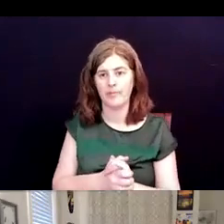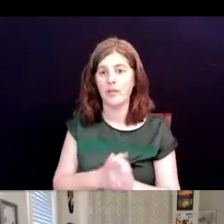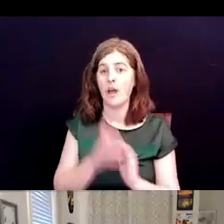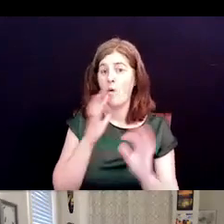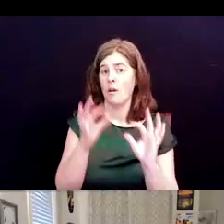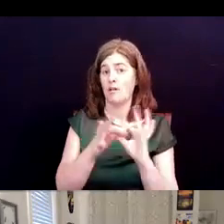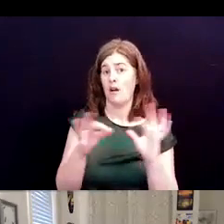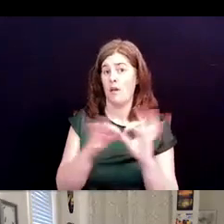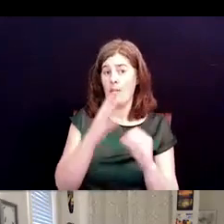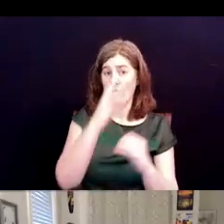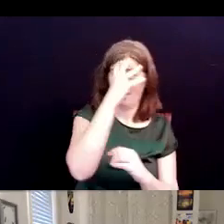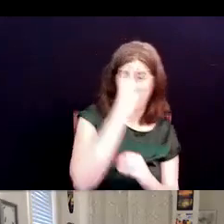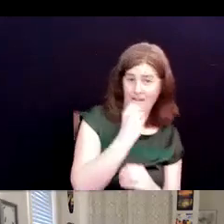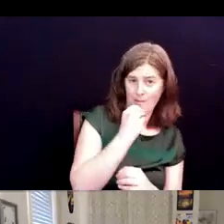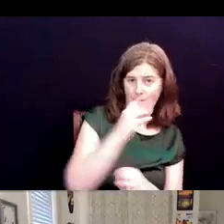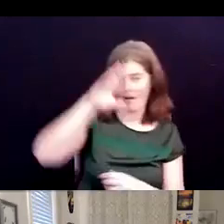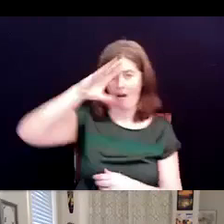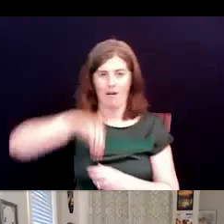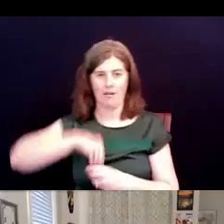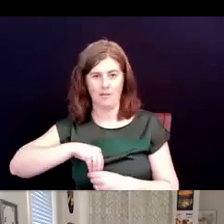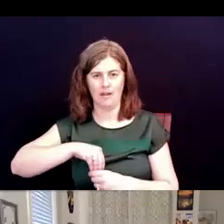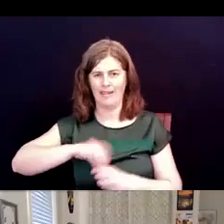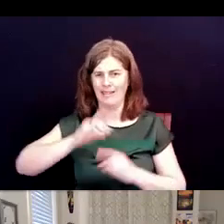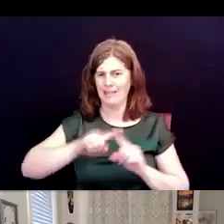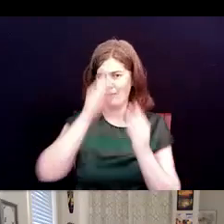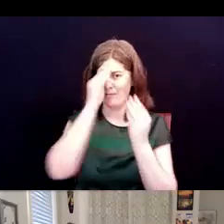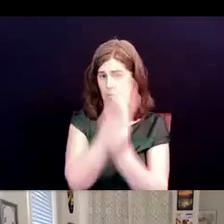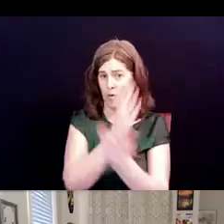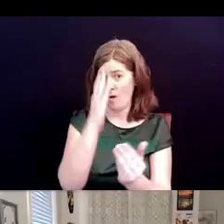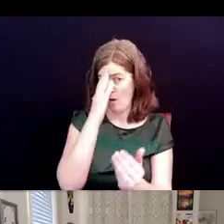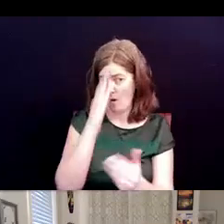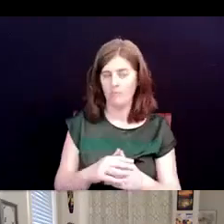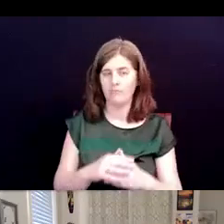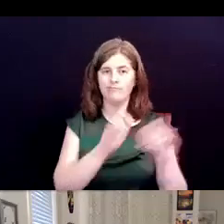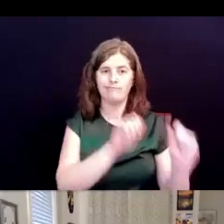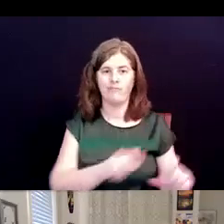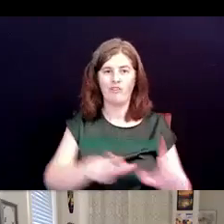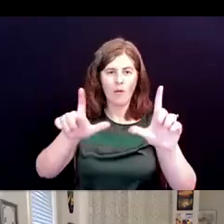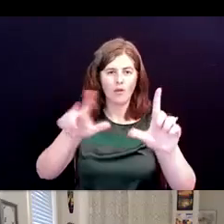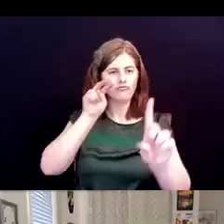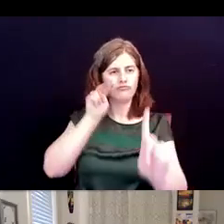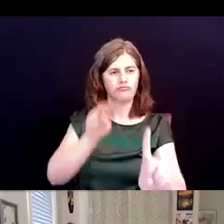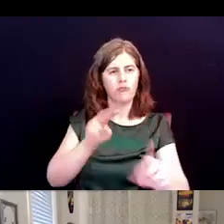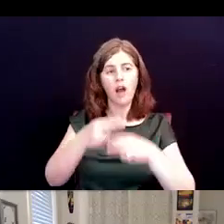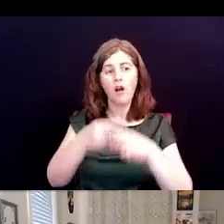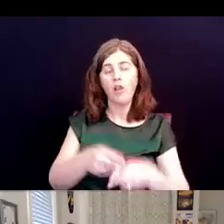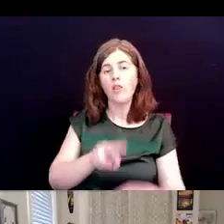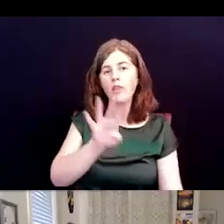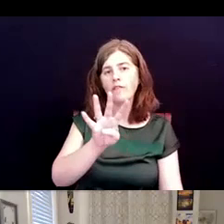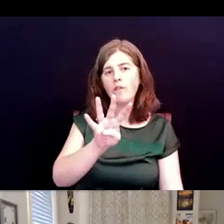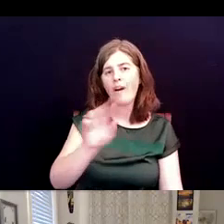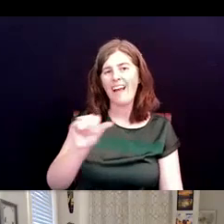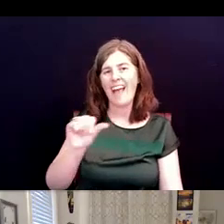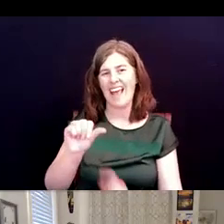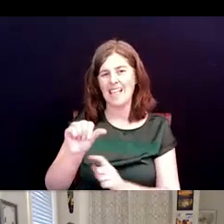and autism and kind of the information that we know about that. I'm going to give you kind of a framework to think about. So I call it the 4 A's of autism and sleep, and I'll